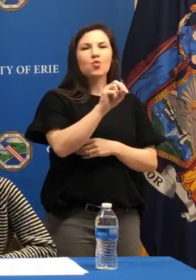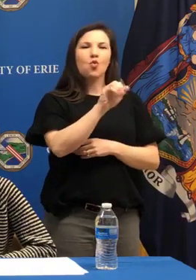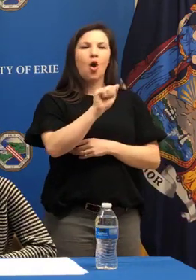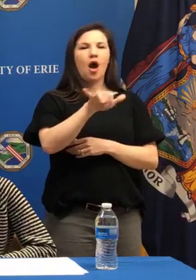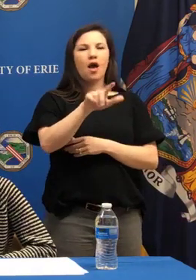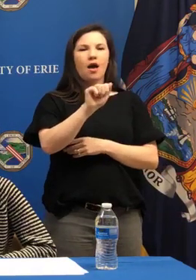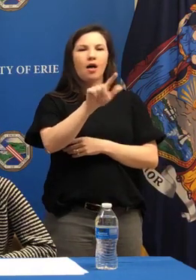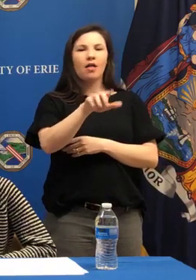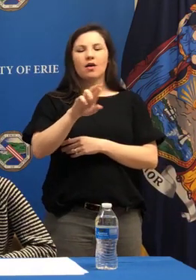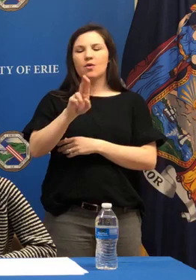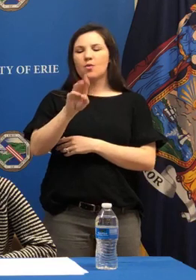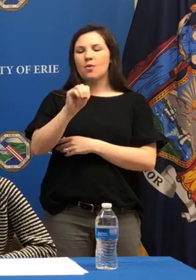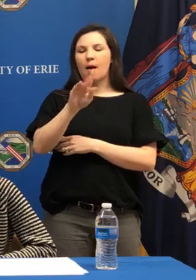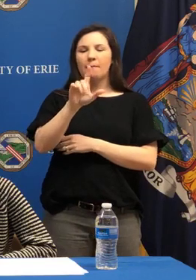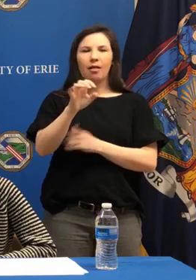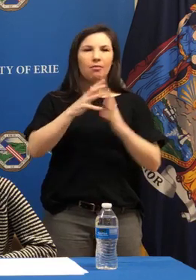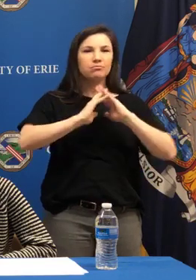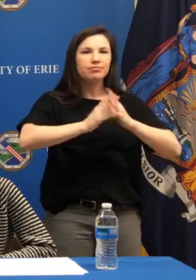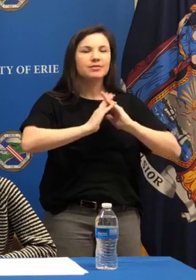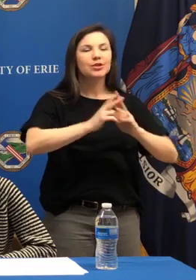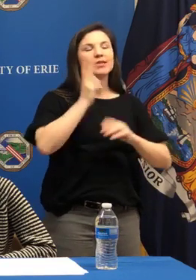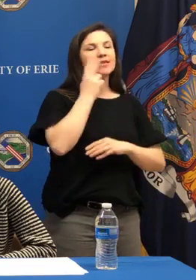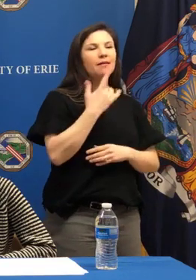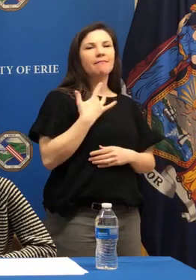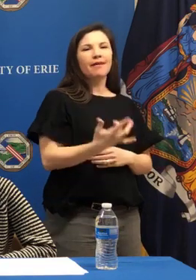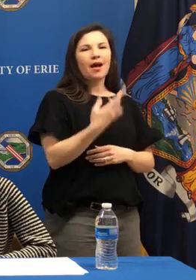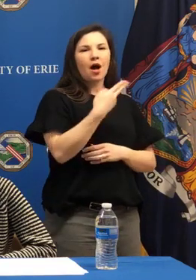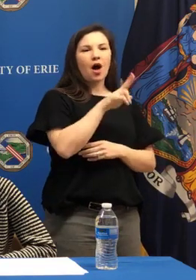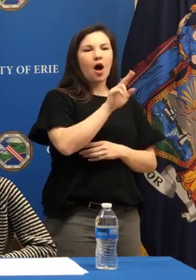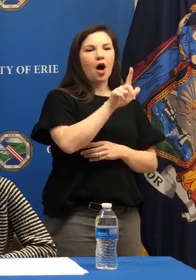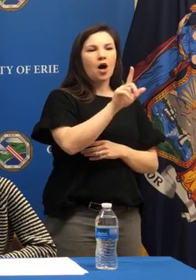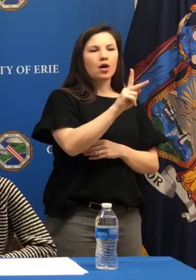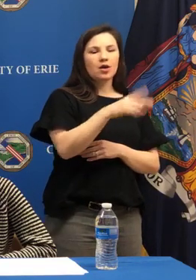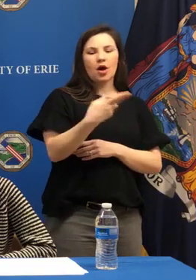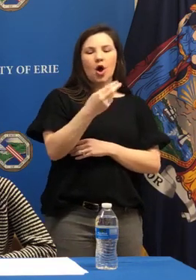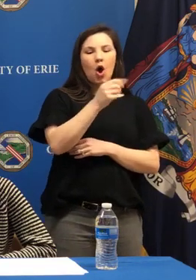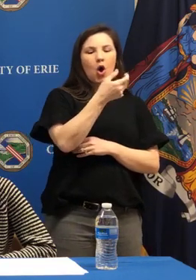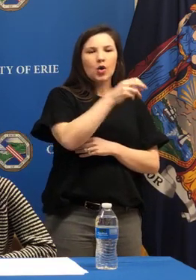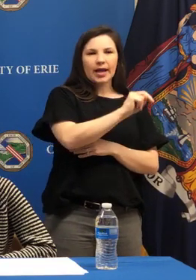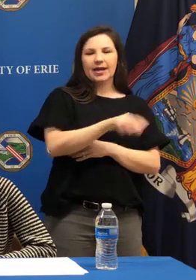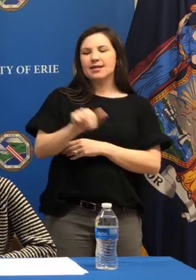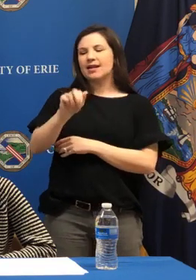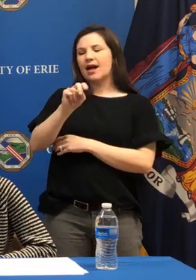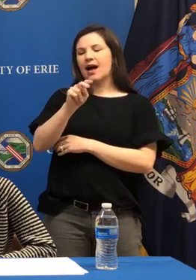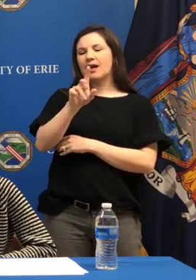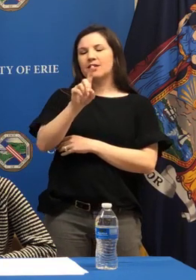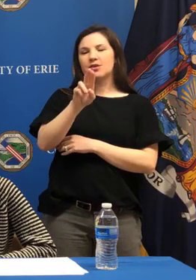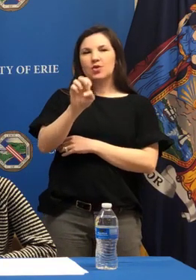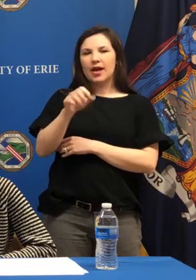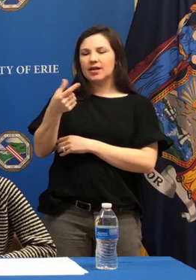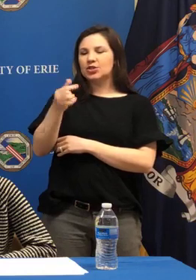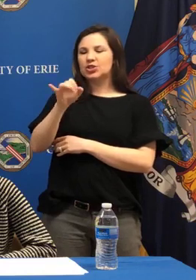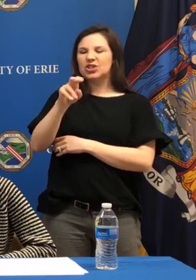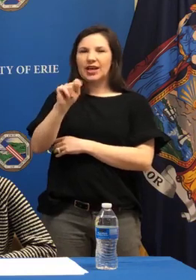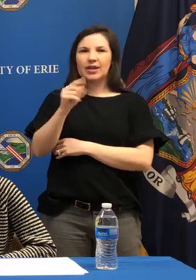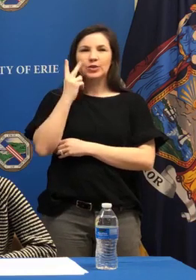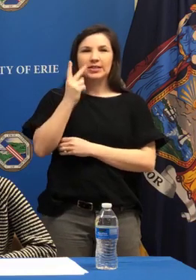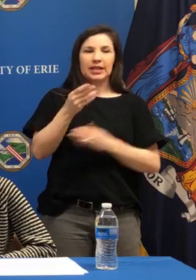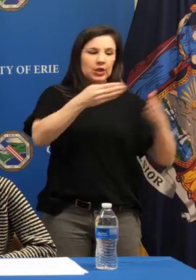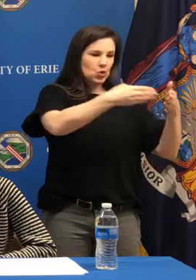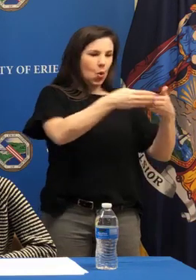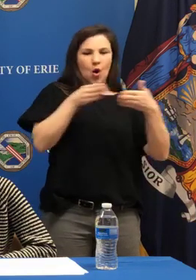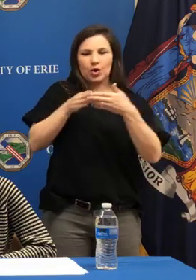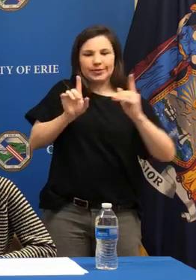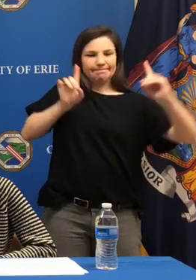the 80s, you knew it generally came down to Hulk Hogan and Andre the Giant. And there's the Hulkster and Andre the Giant in their respective corners